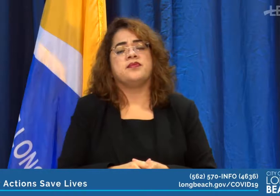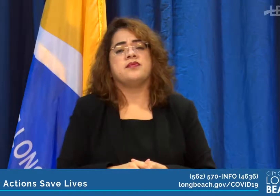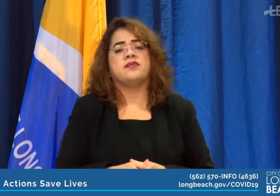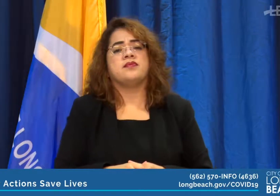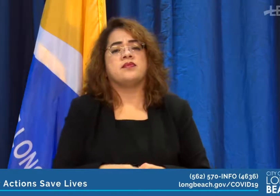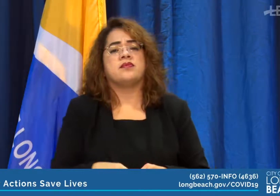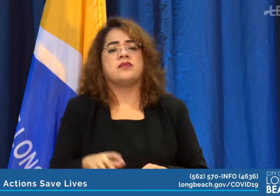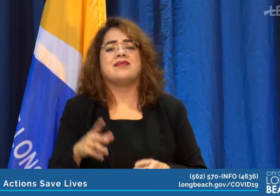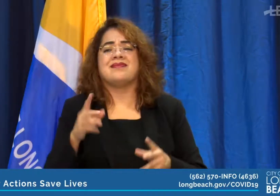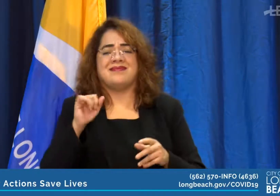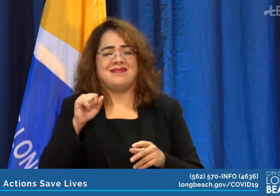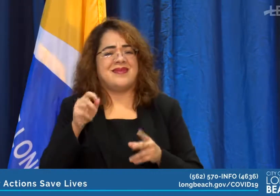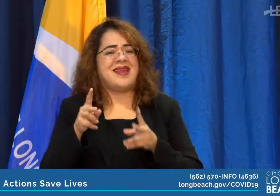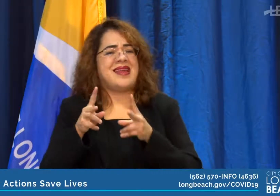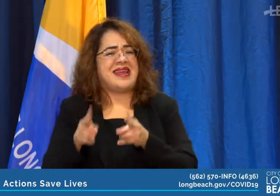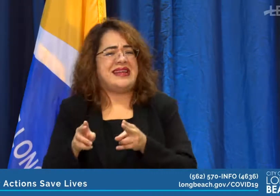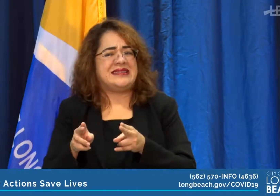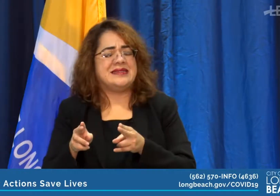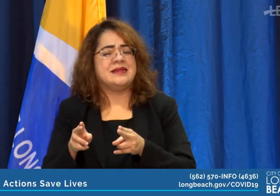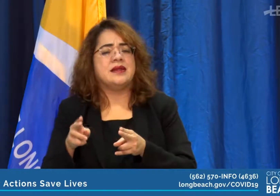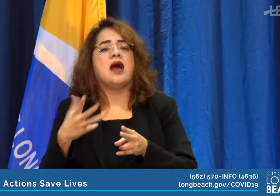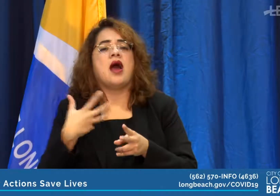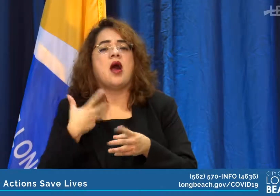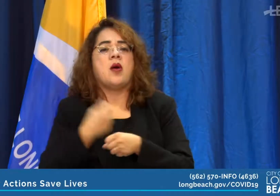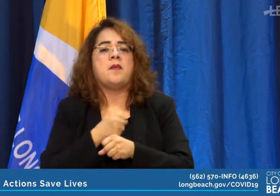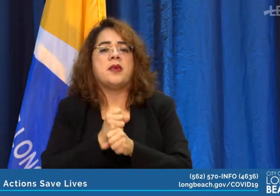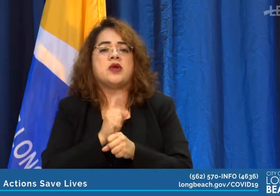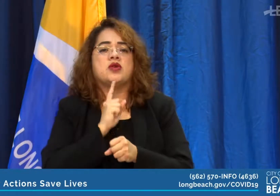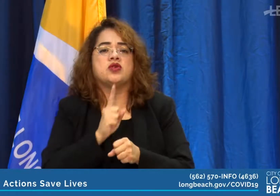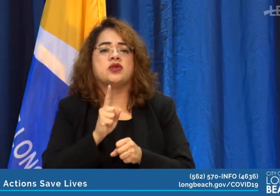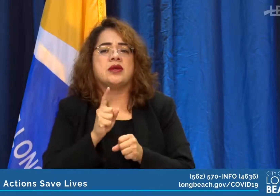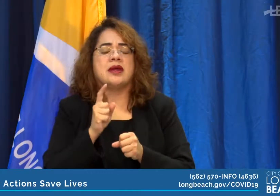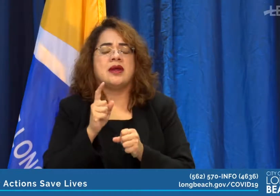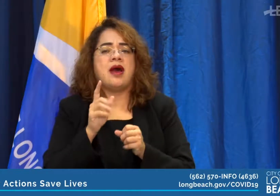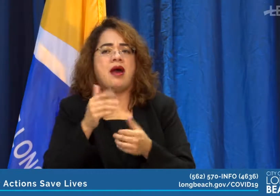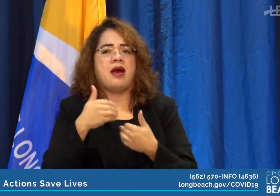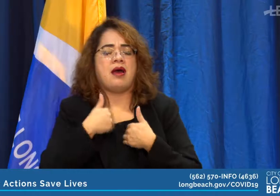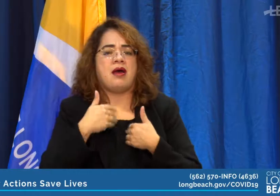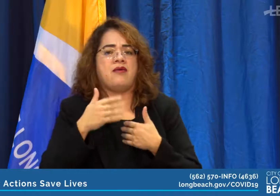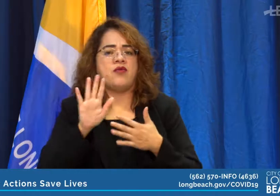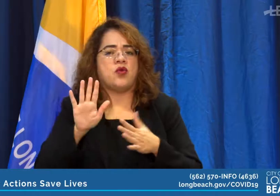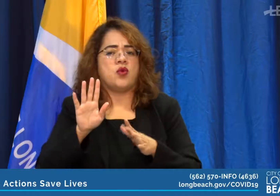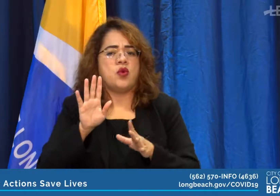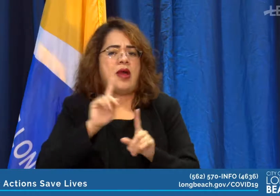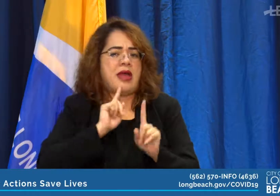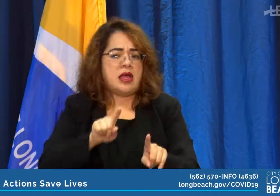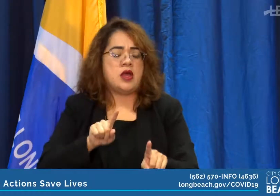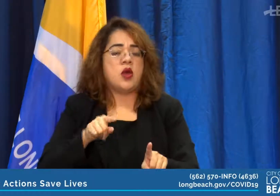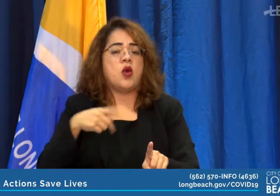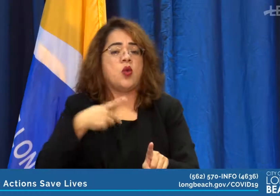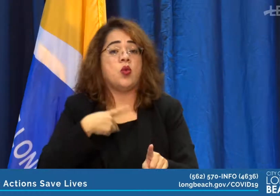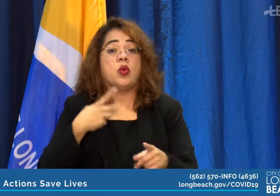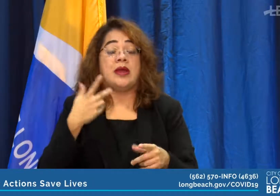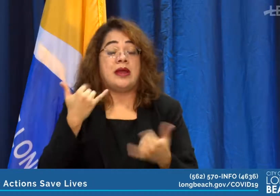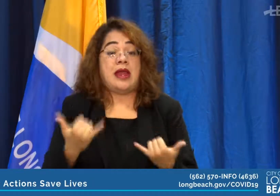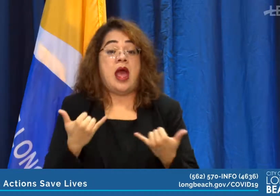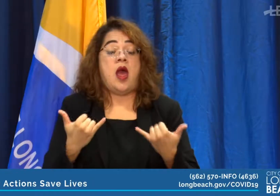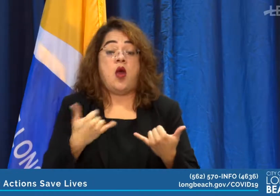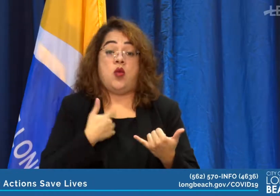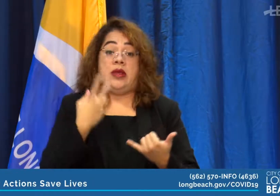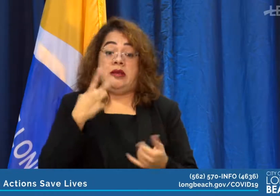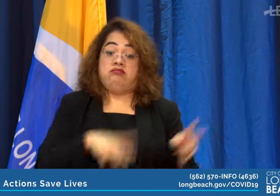Yes, you did cut out a little bit, so I want to make sure I get the answer. So, yes, what we're seeing is that